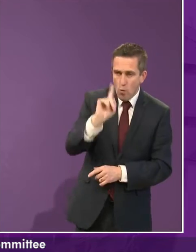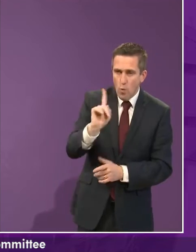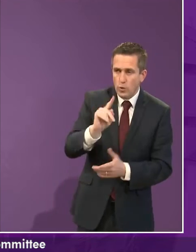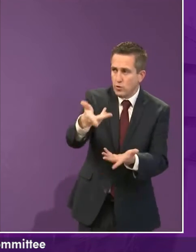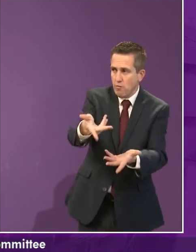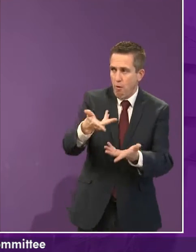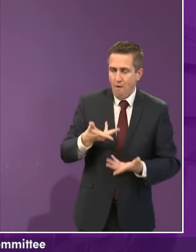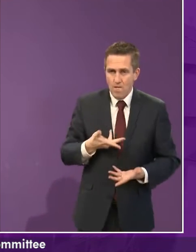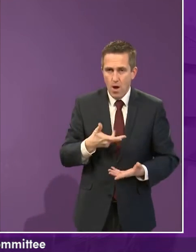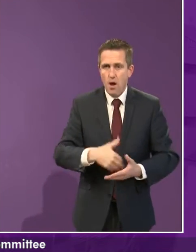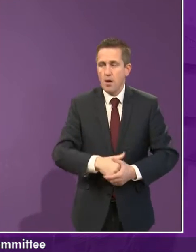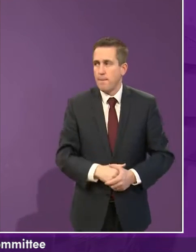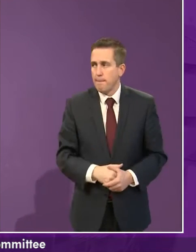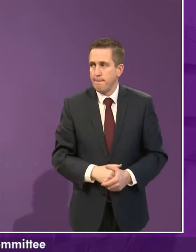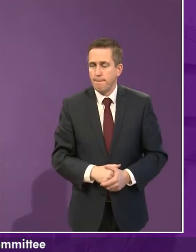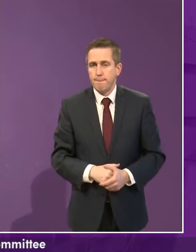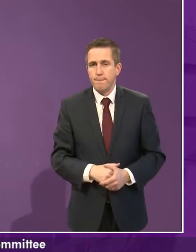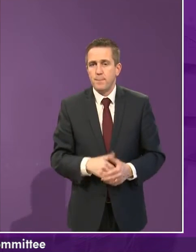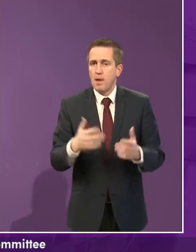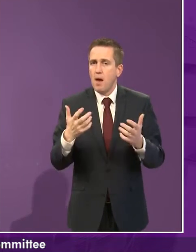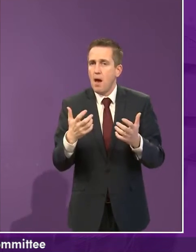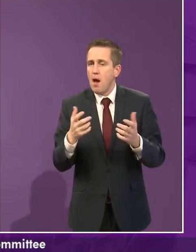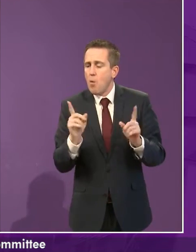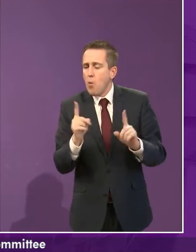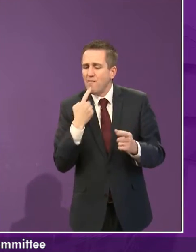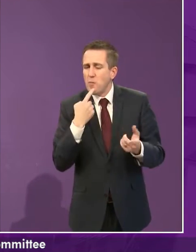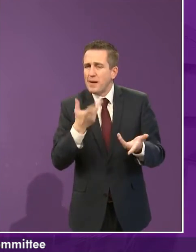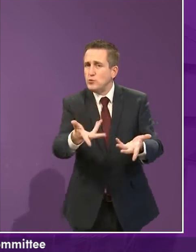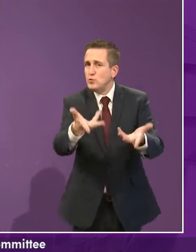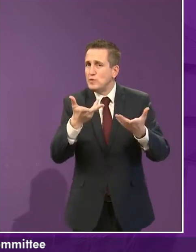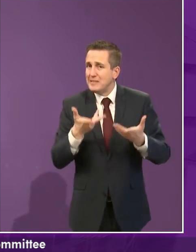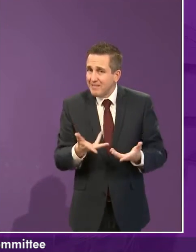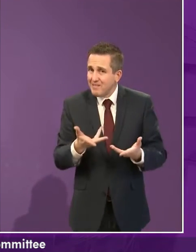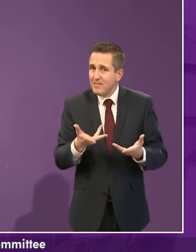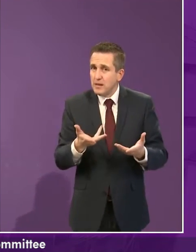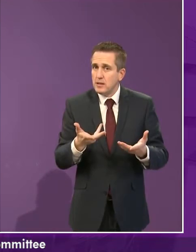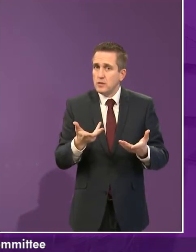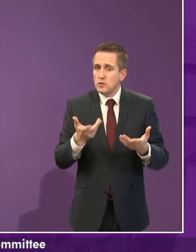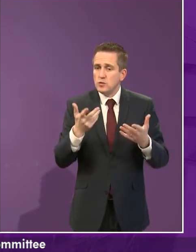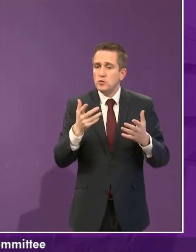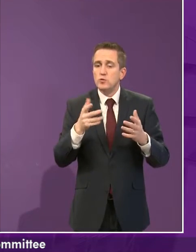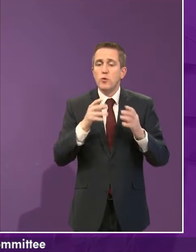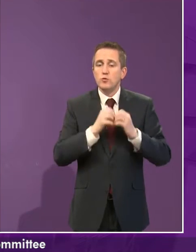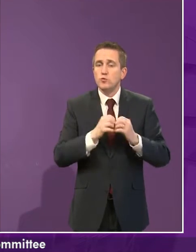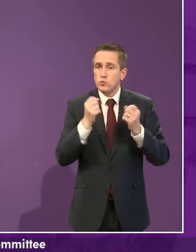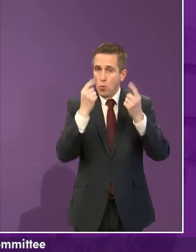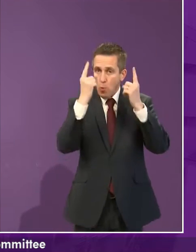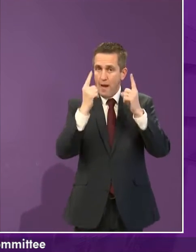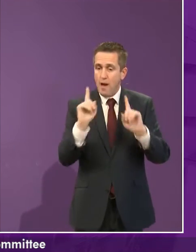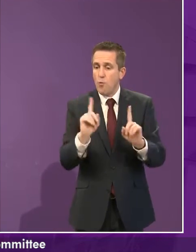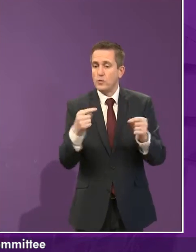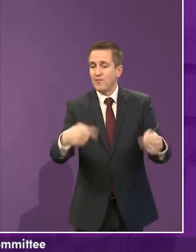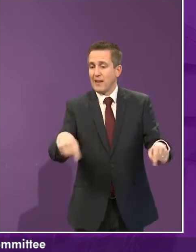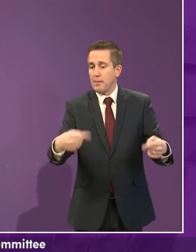great level of support. How do you offer that at the outset to students with